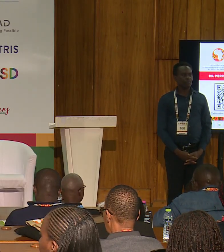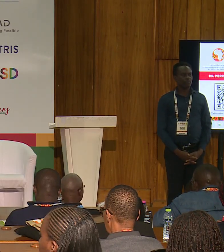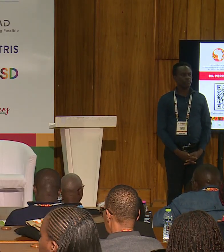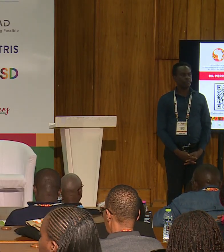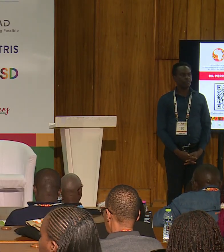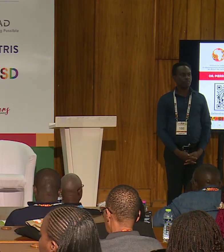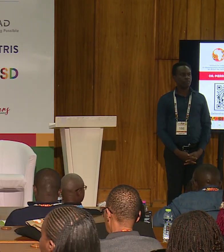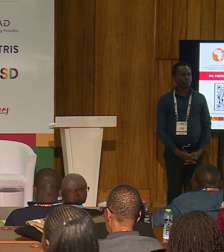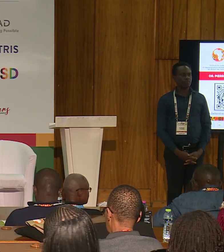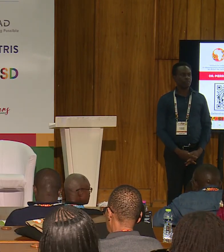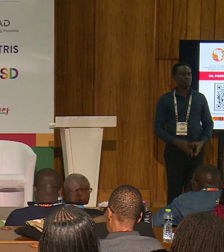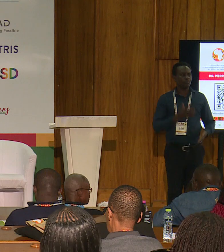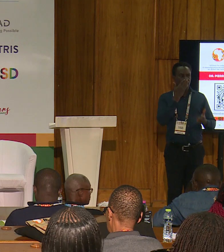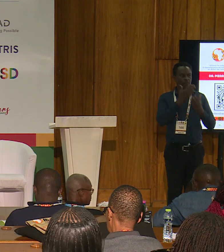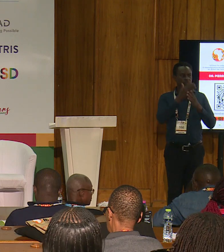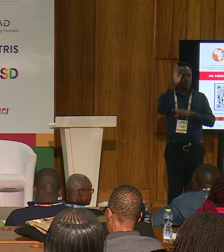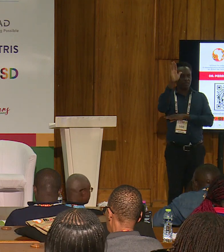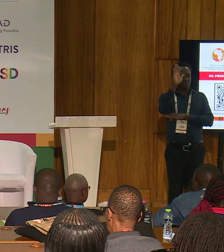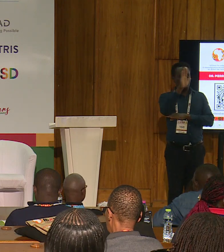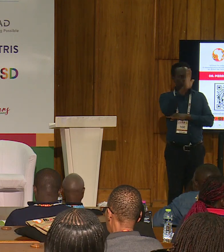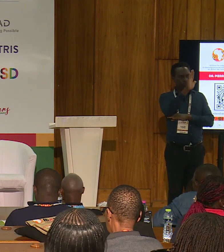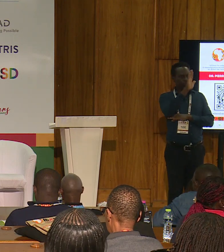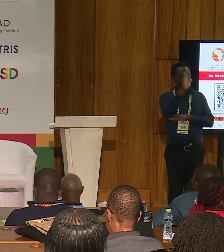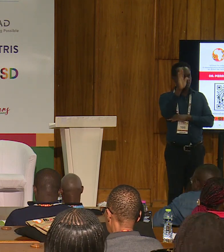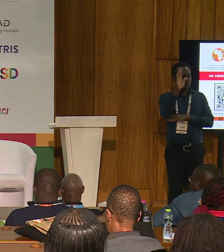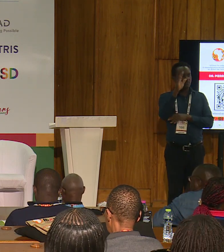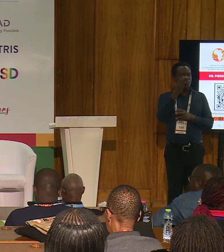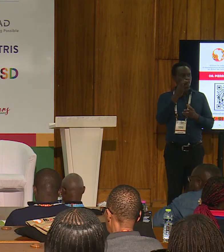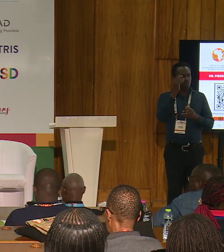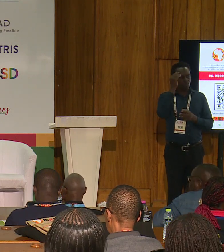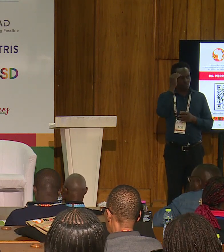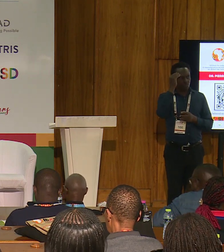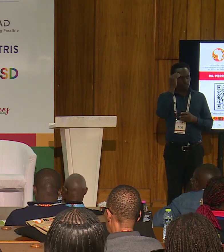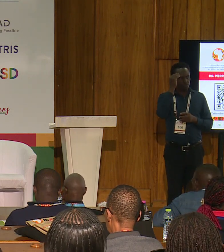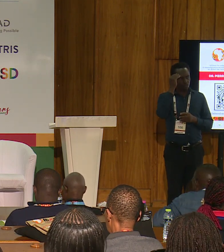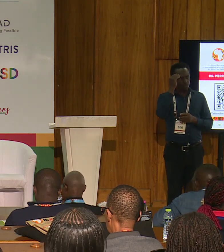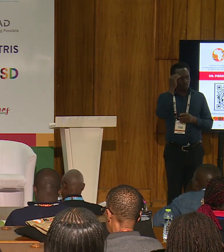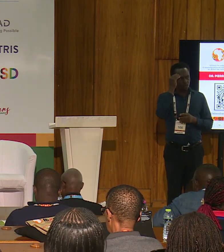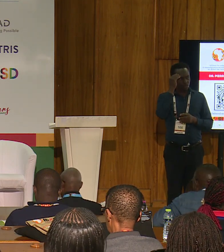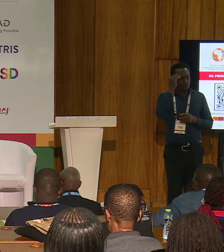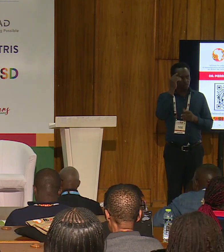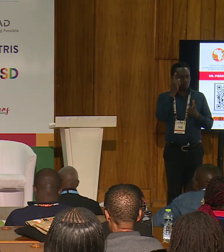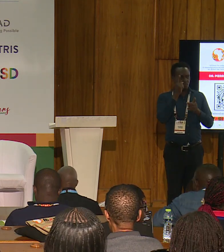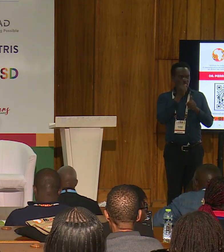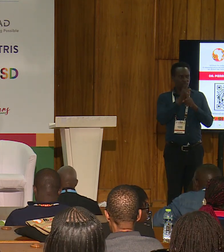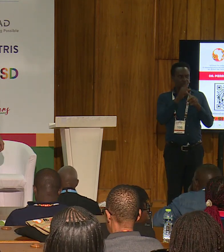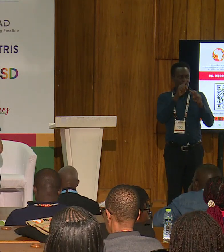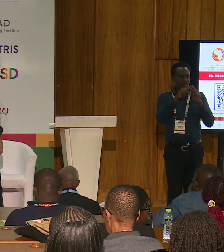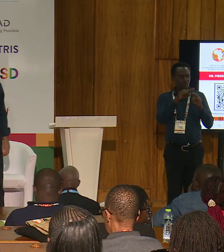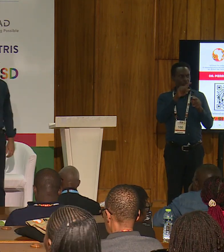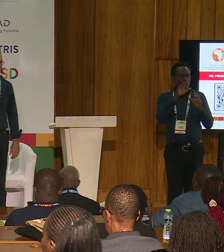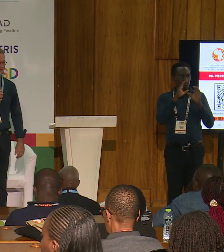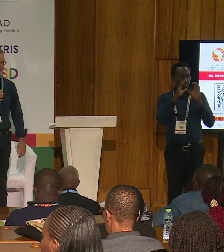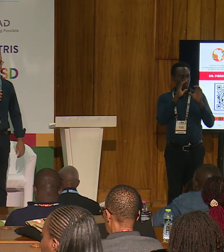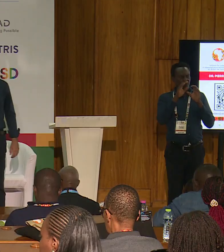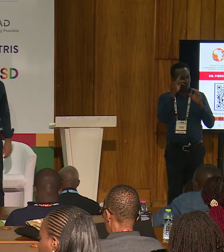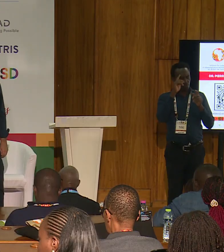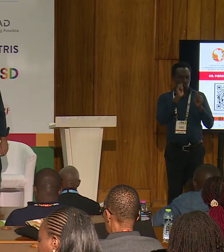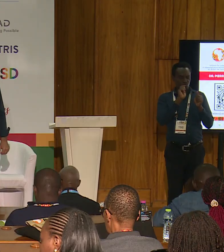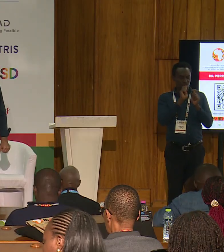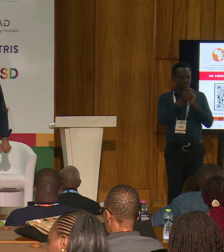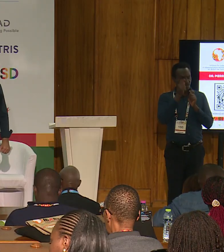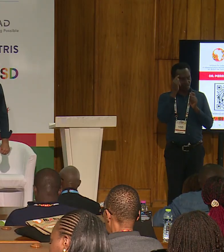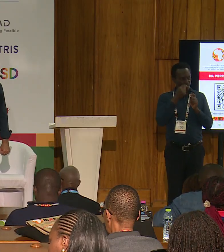Yes, please. Good afternoon. I needed to rely on ChatGPT for the translation, so